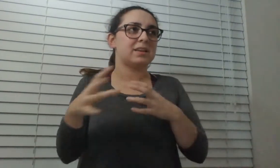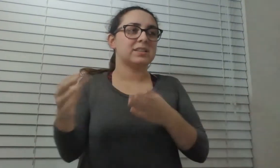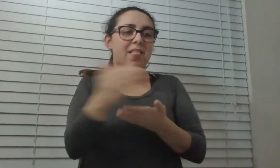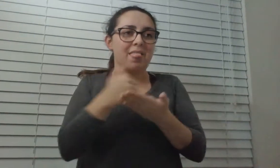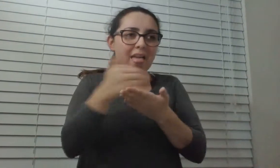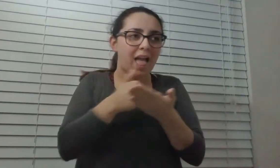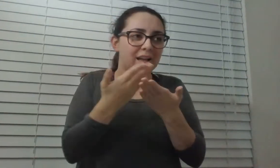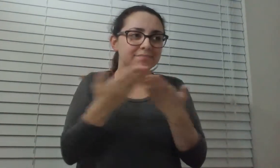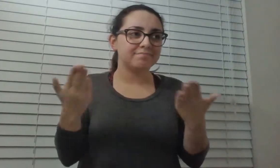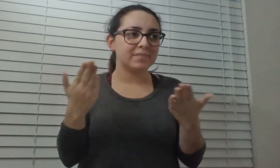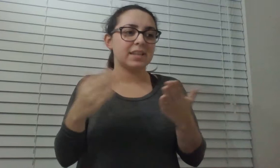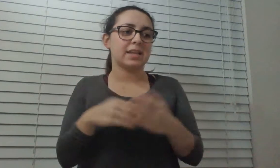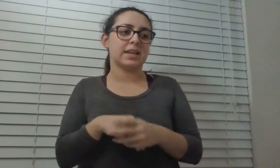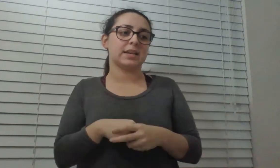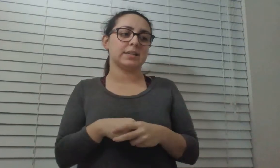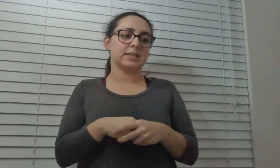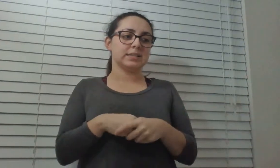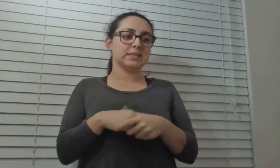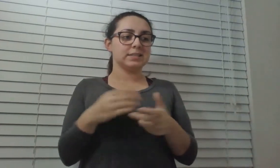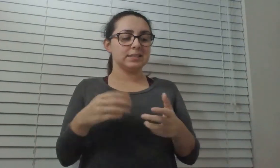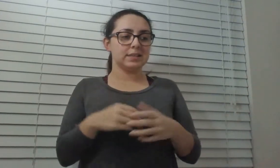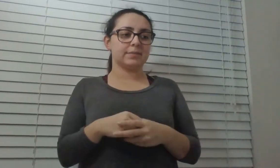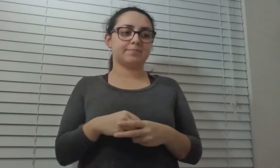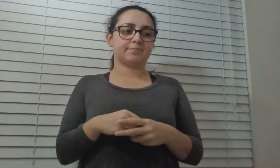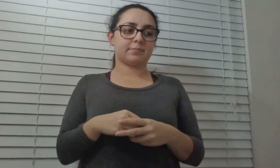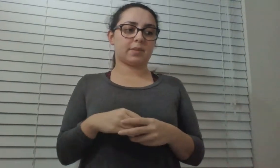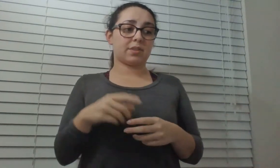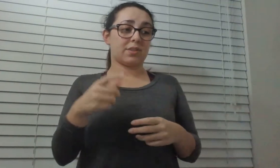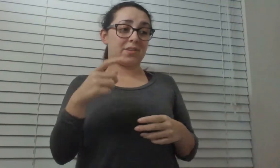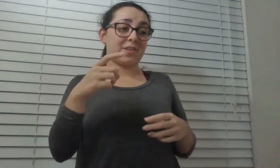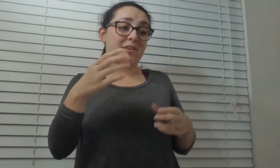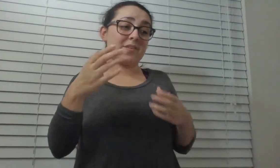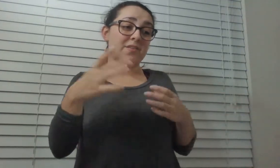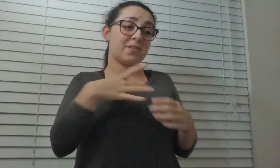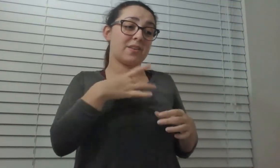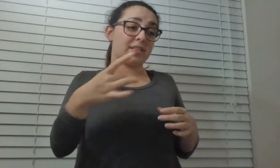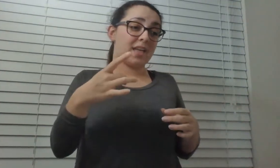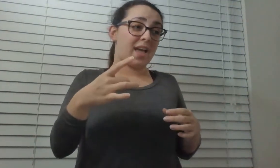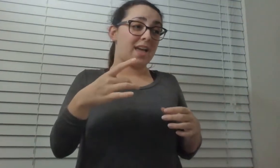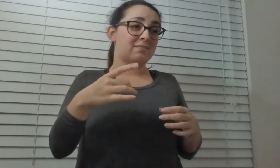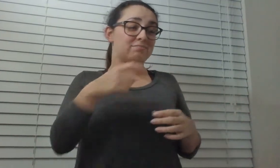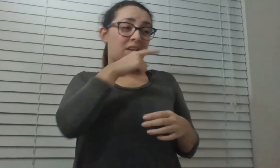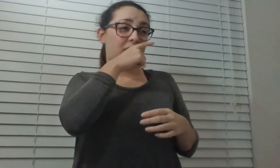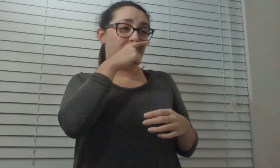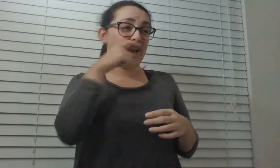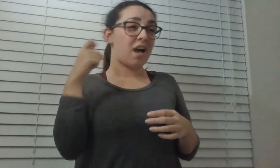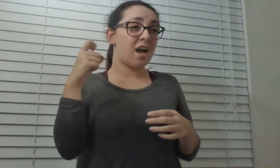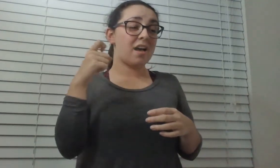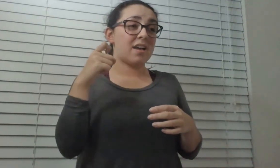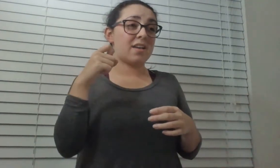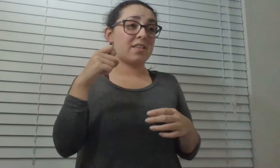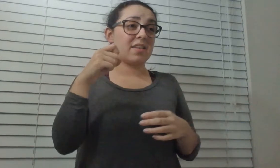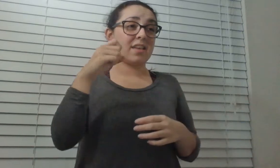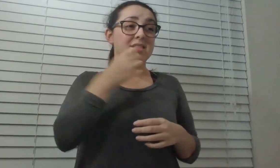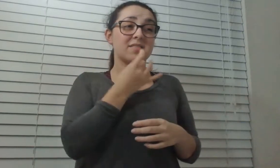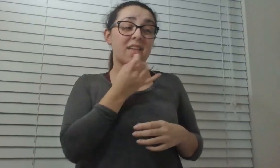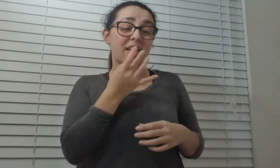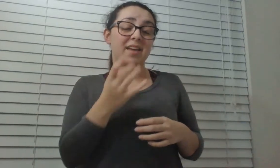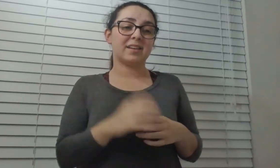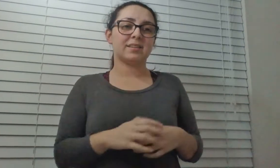lamp that's clearly an ugly-ass lamp. It's not an And she's ugly like, lamp, then throw don't out the take her lamp, side. give me a No. new lamp. Let's be available to the new lamps of the world. I'm That's what